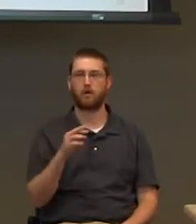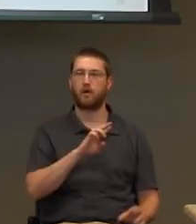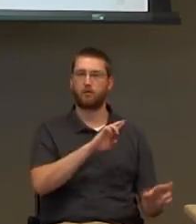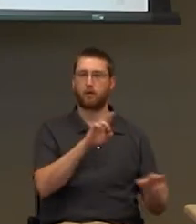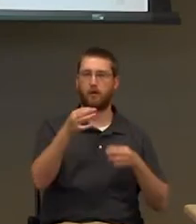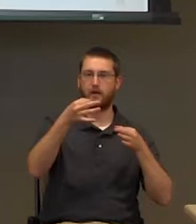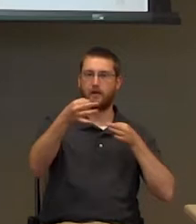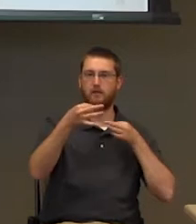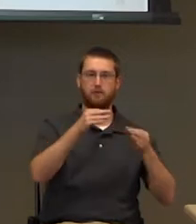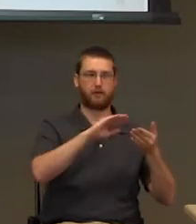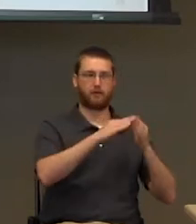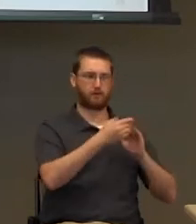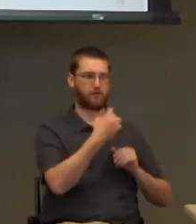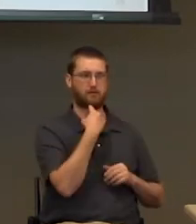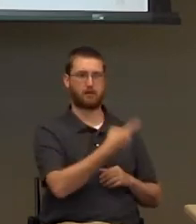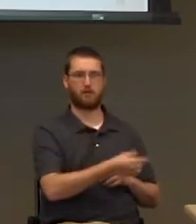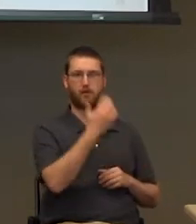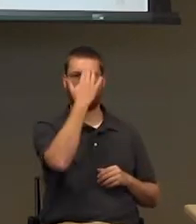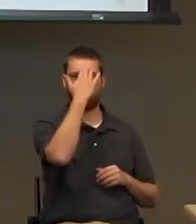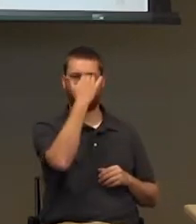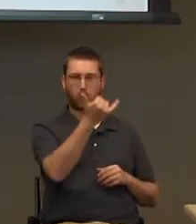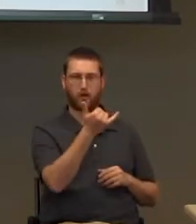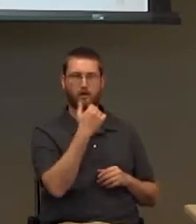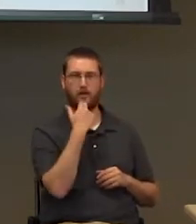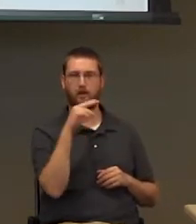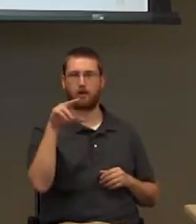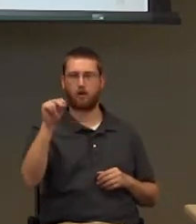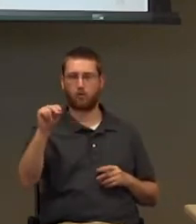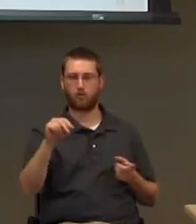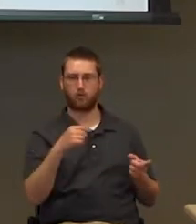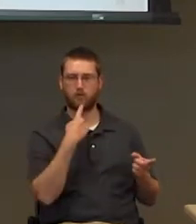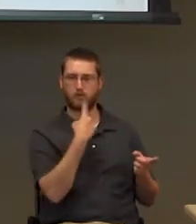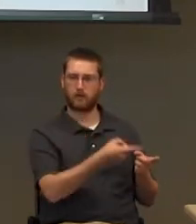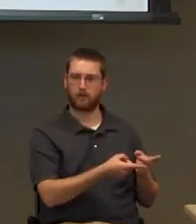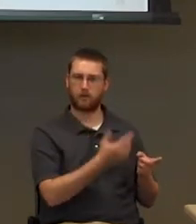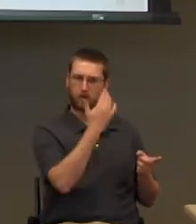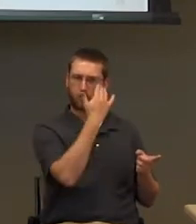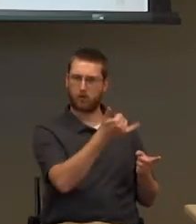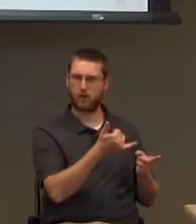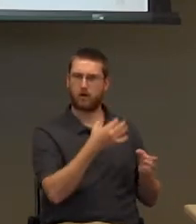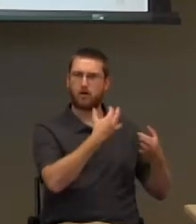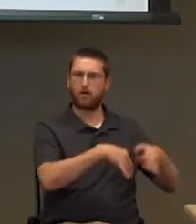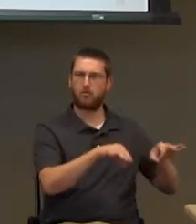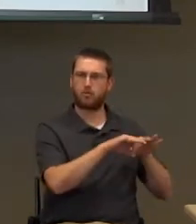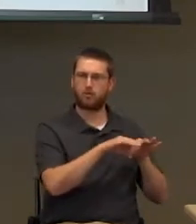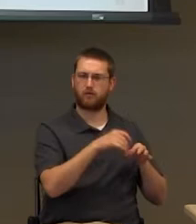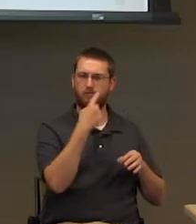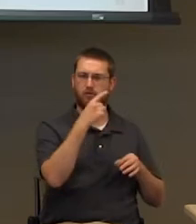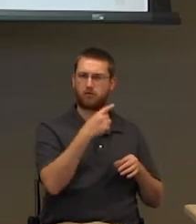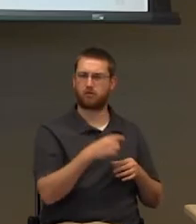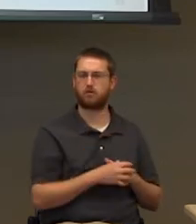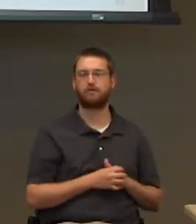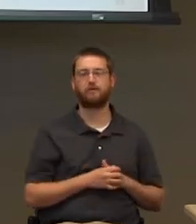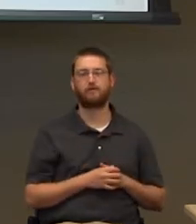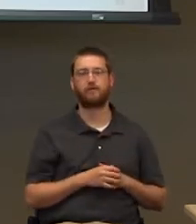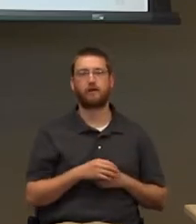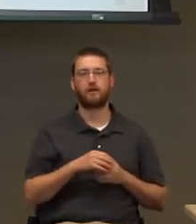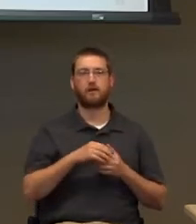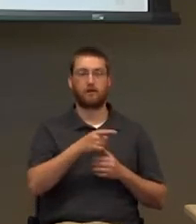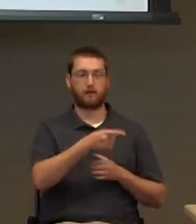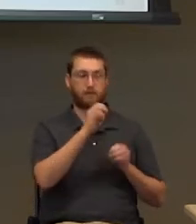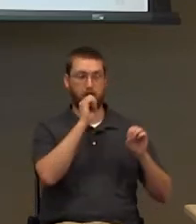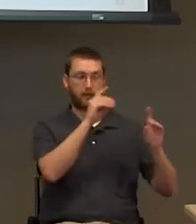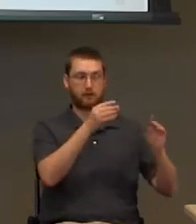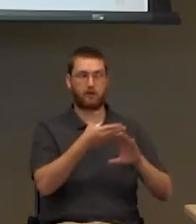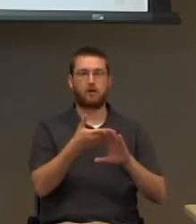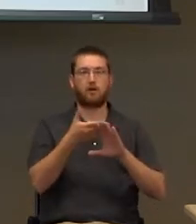to explain to a community why you did that and what the importance of that is and how come. Getting them educated before you come to